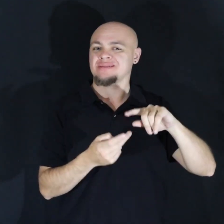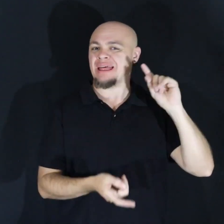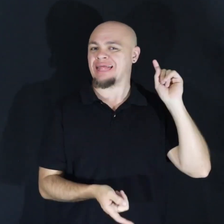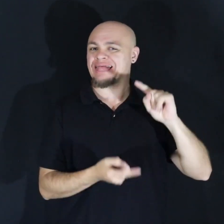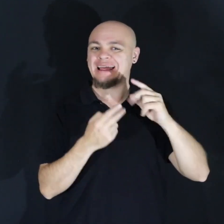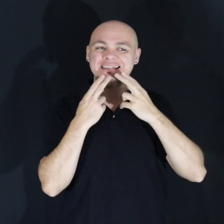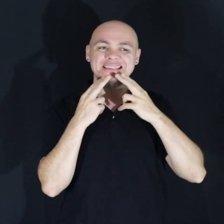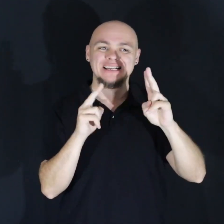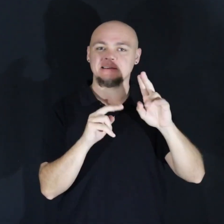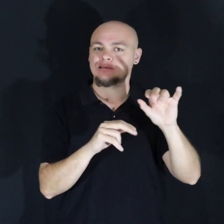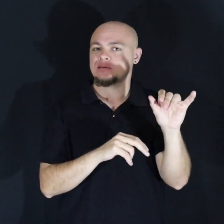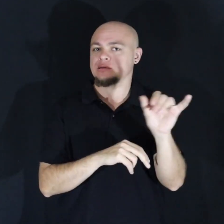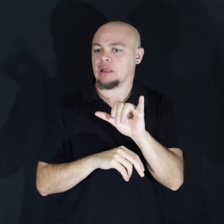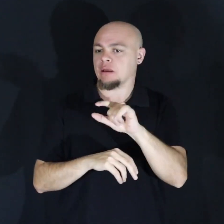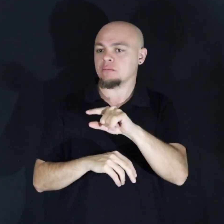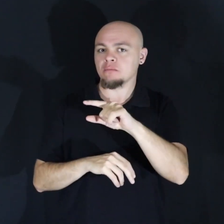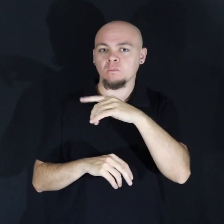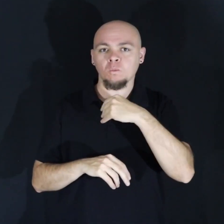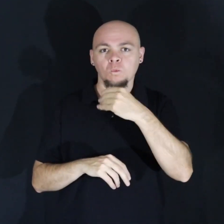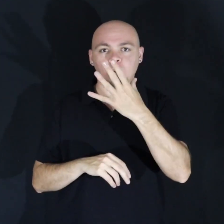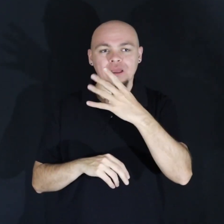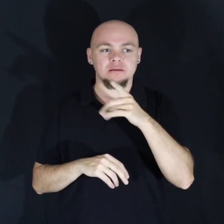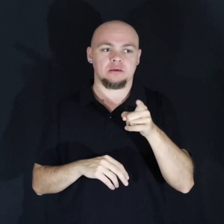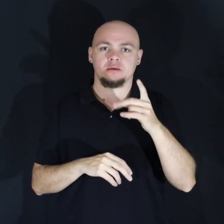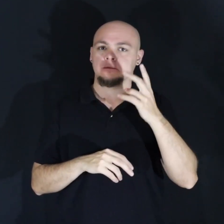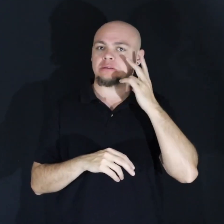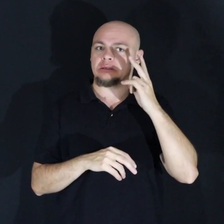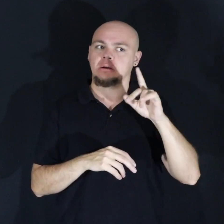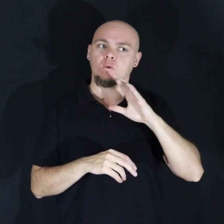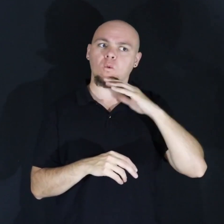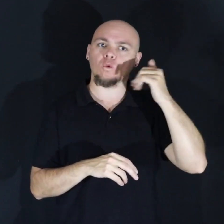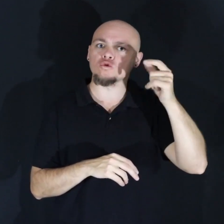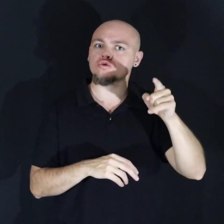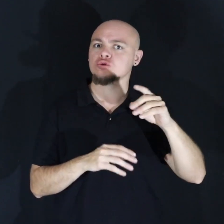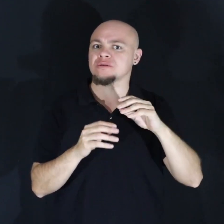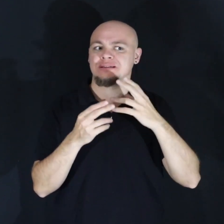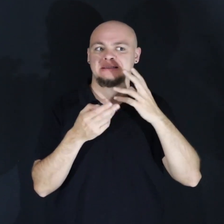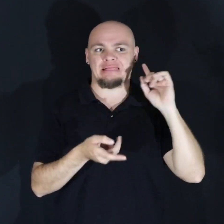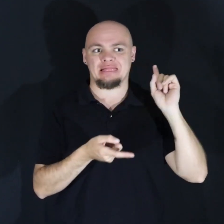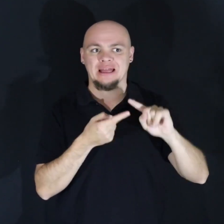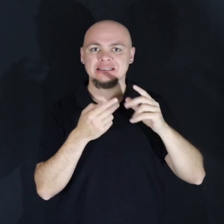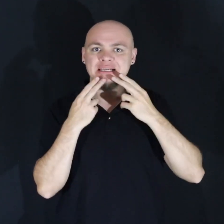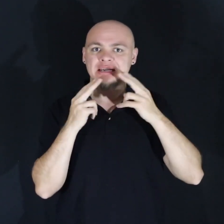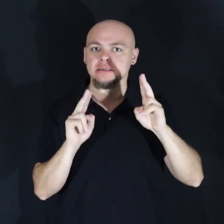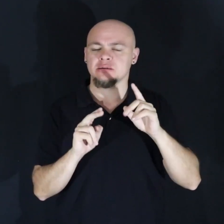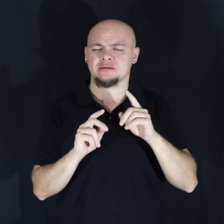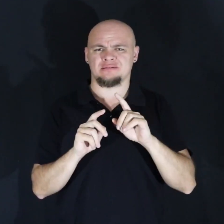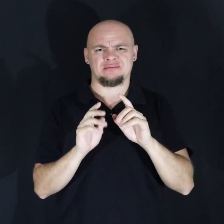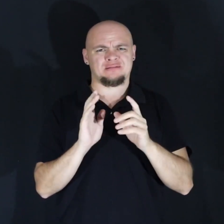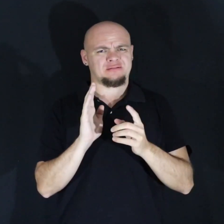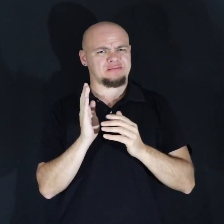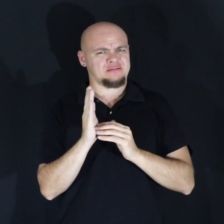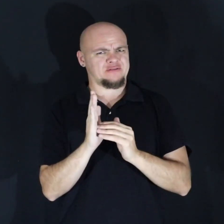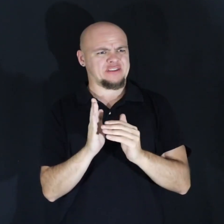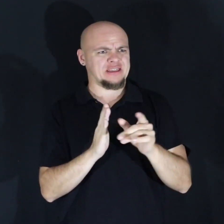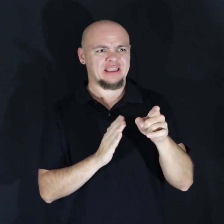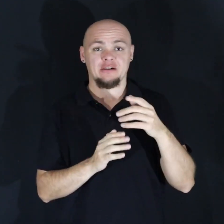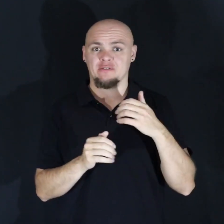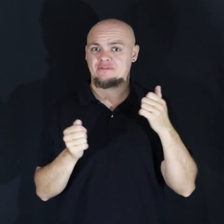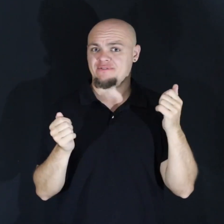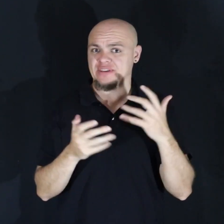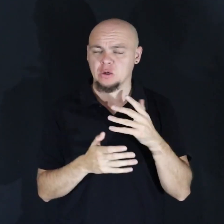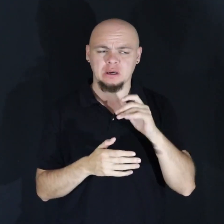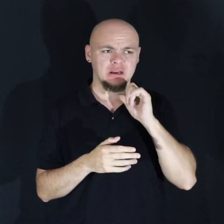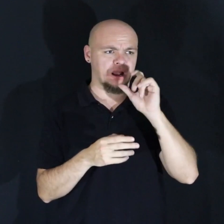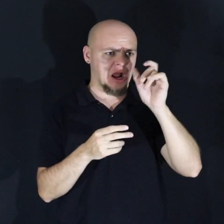than their same age white peers. At times, they are feared and